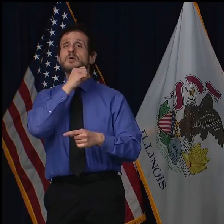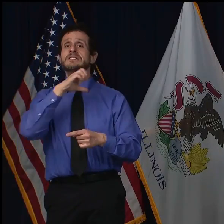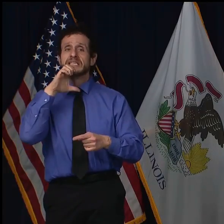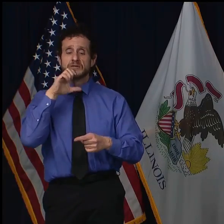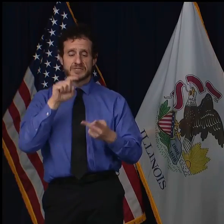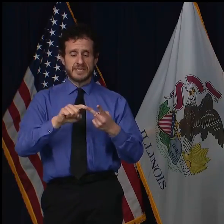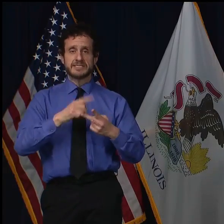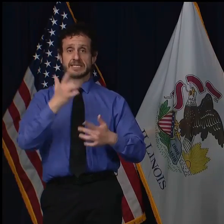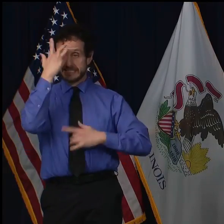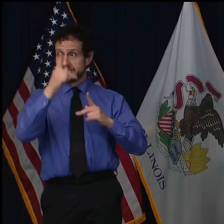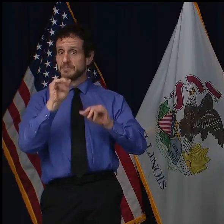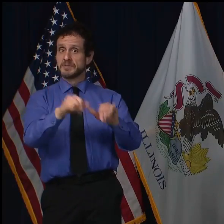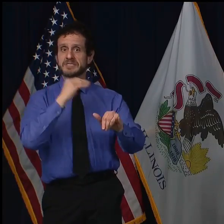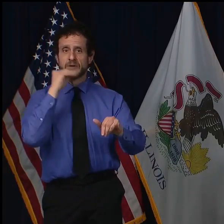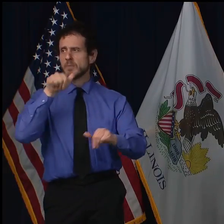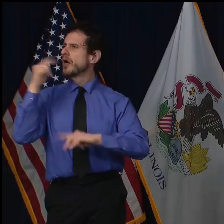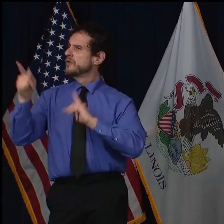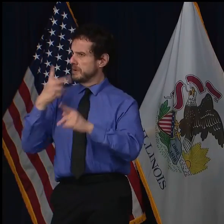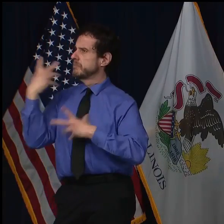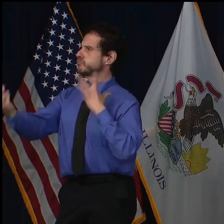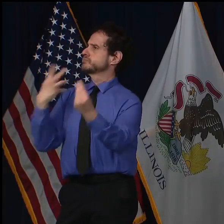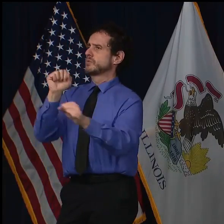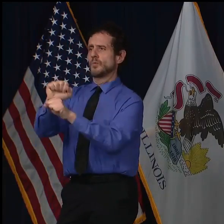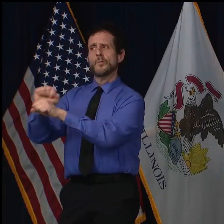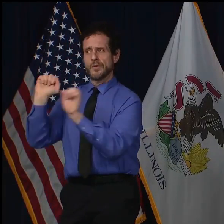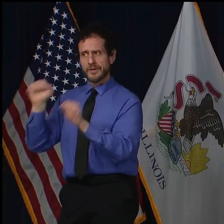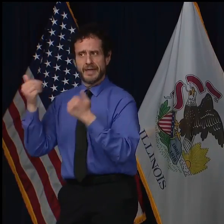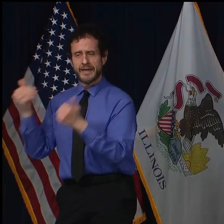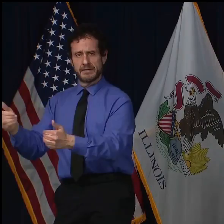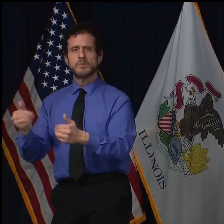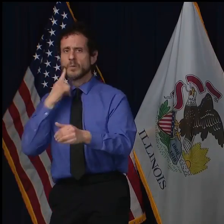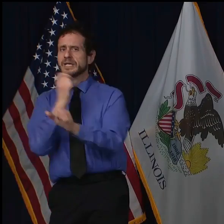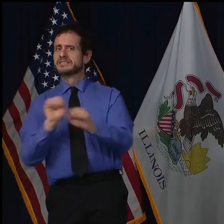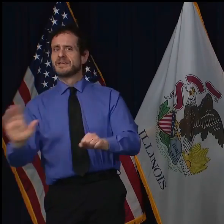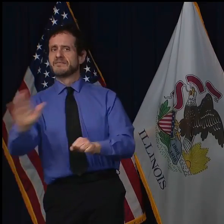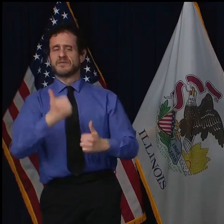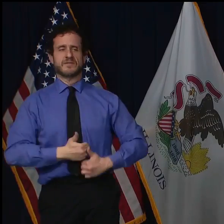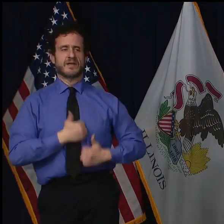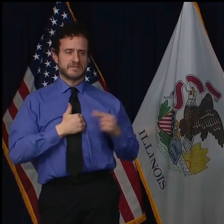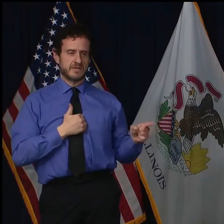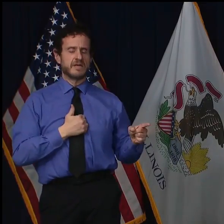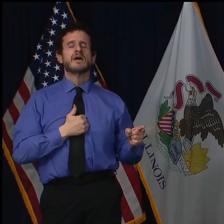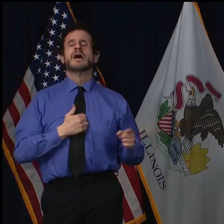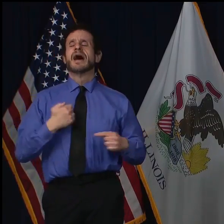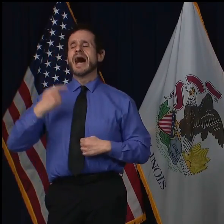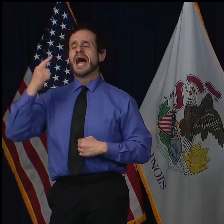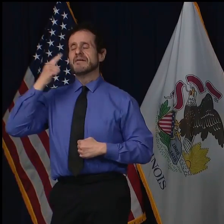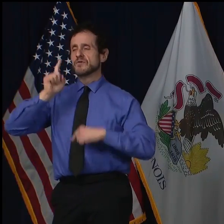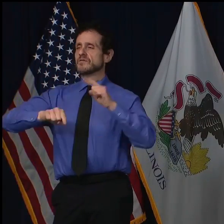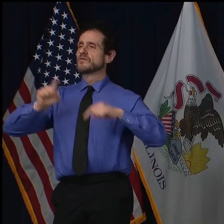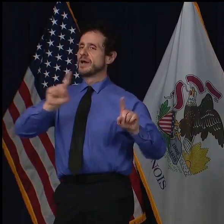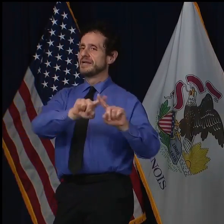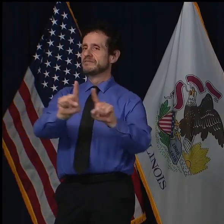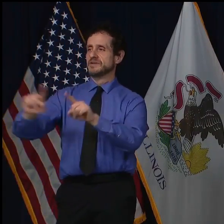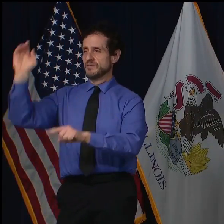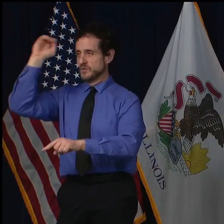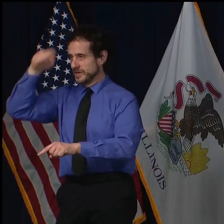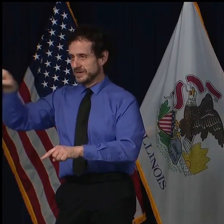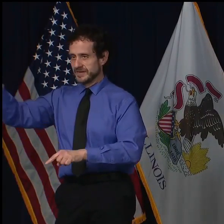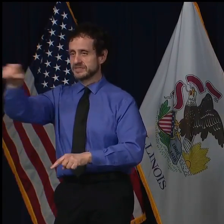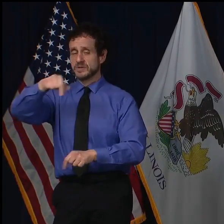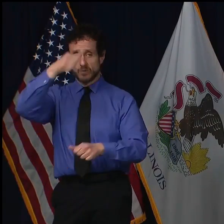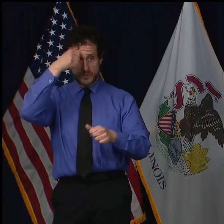all the views that I can find, and certainly there are a wide variety of views about how to handle this. Remember